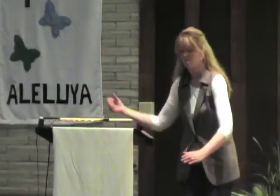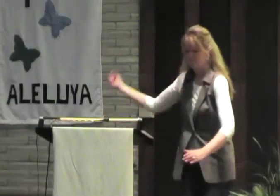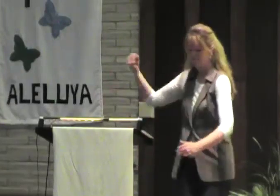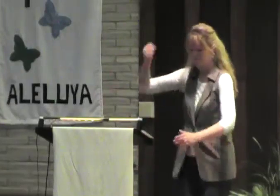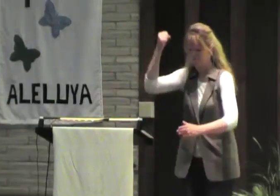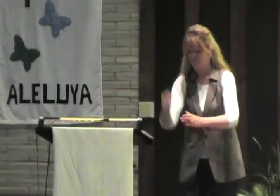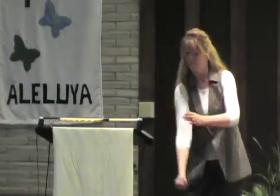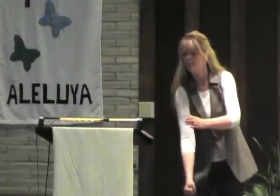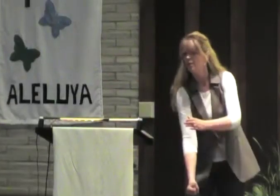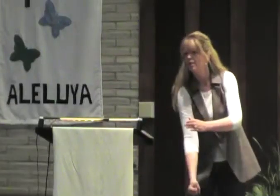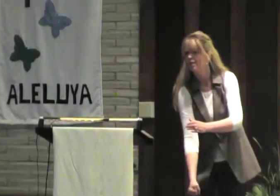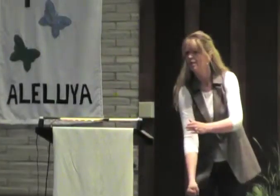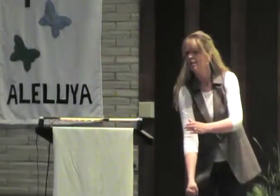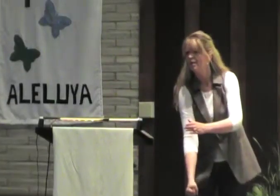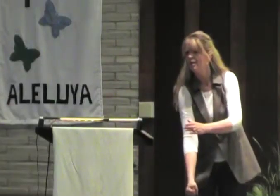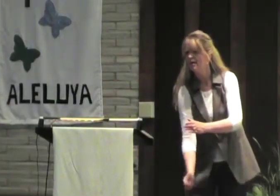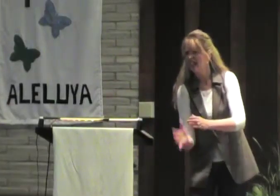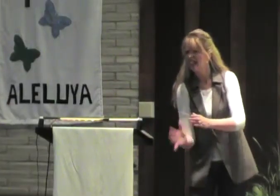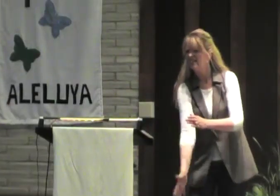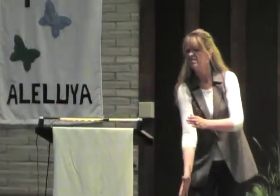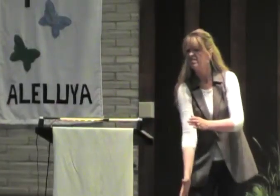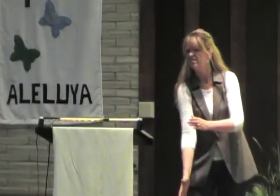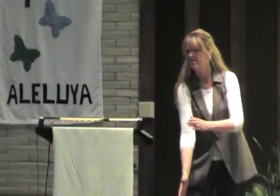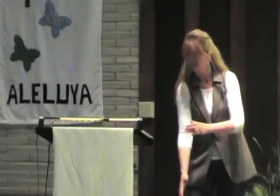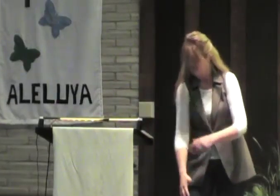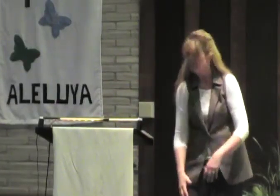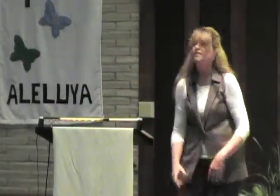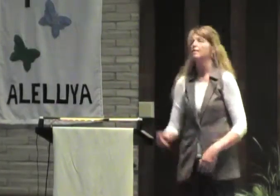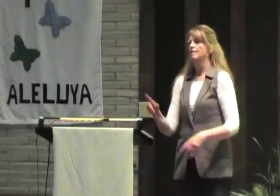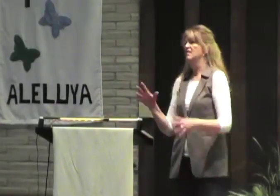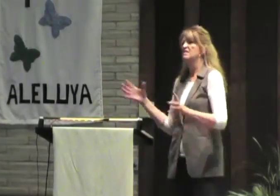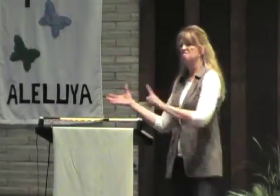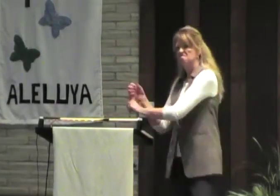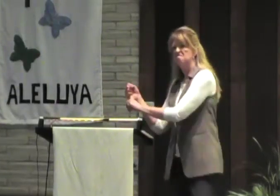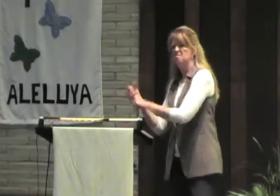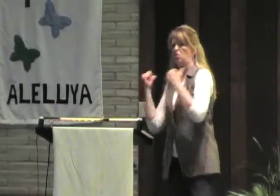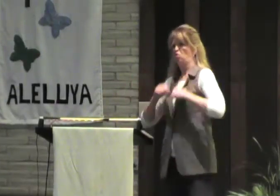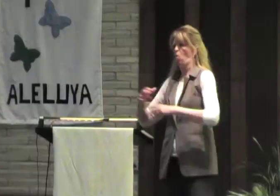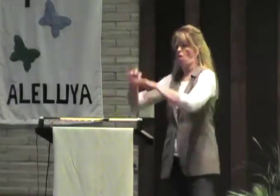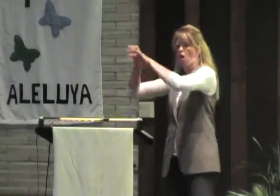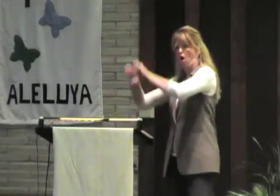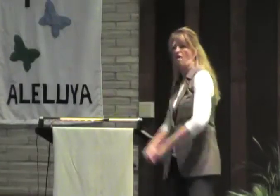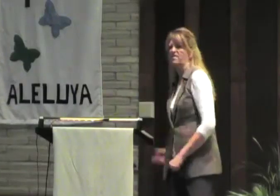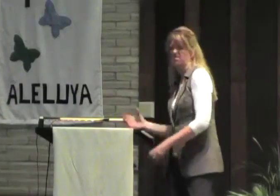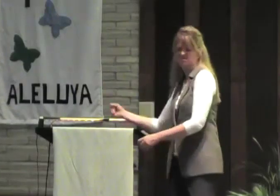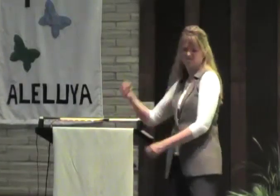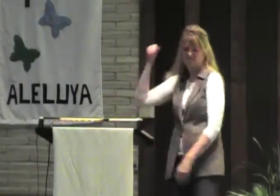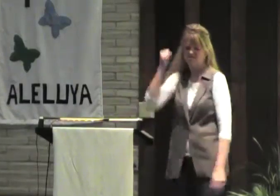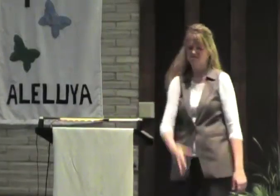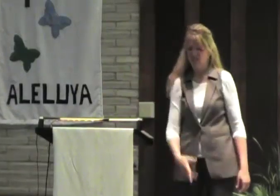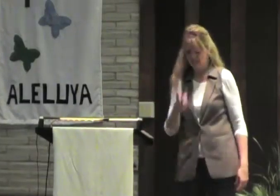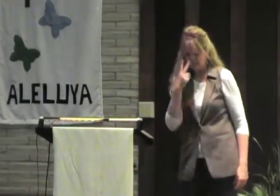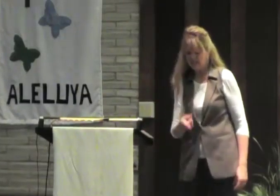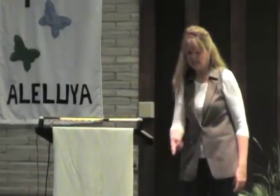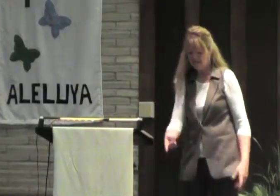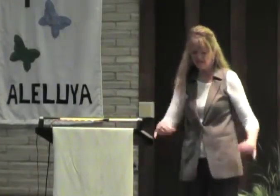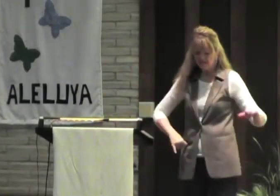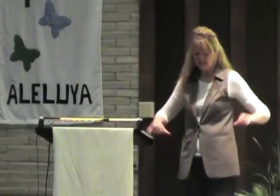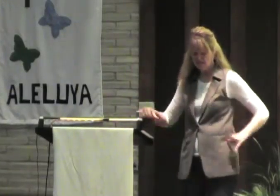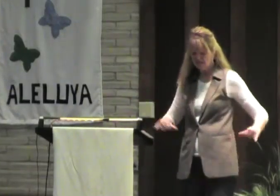put him in a cistern and leave him in there. So they grabbed him, they took his coat off, and they put him in